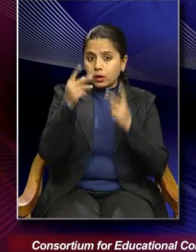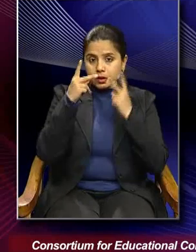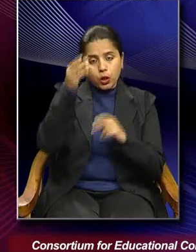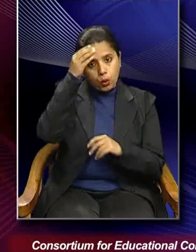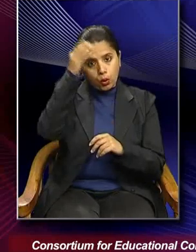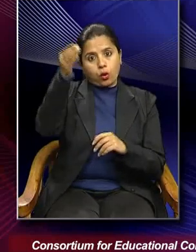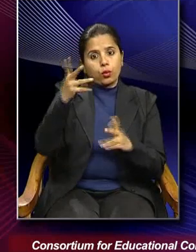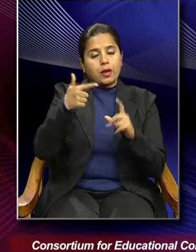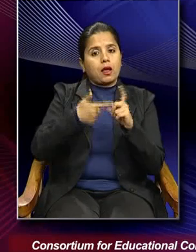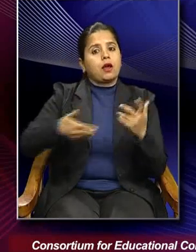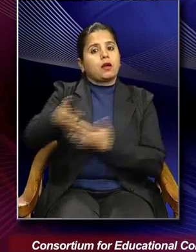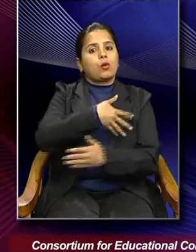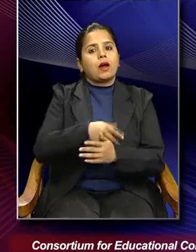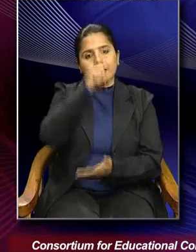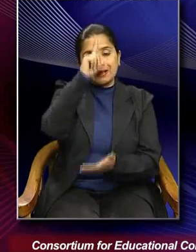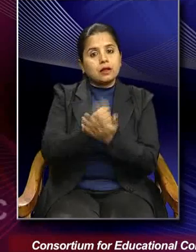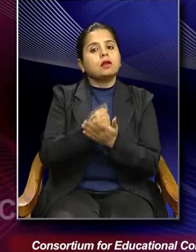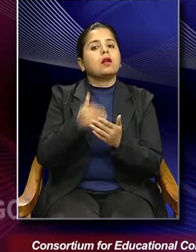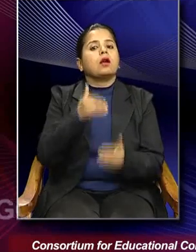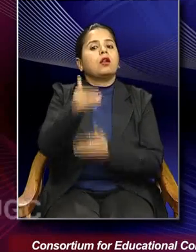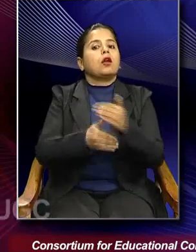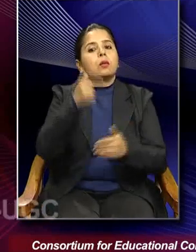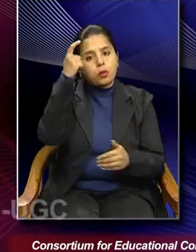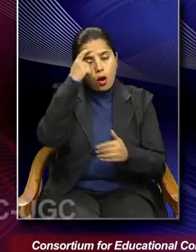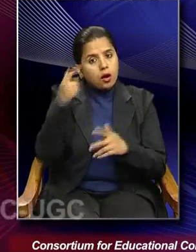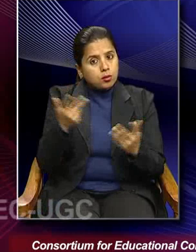of environmental decision-making problems.